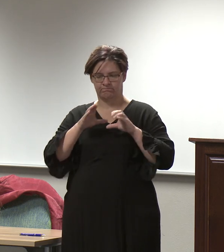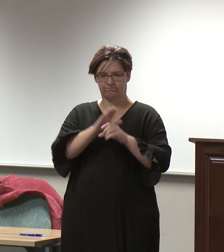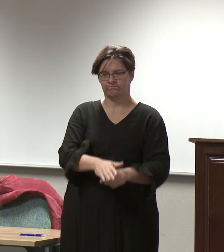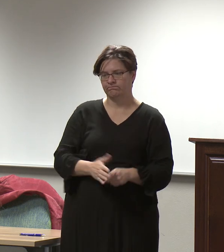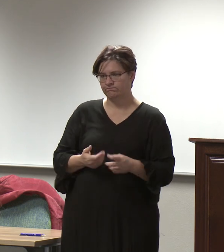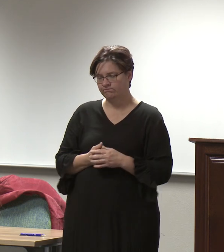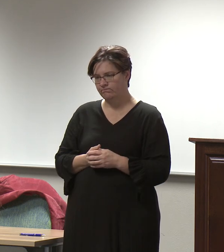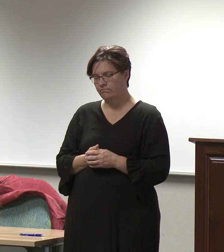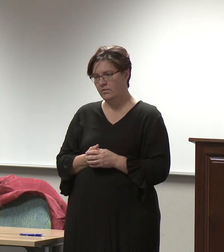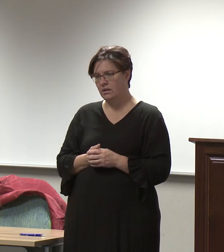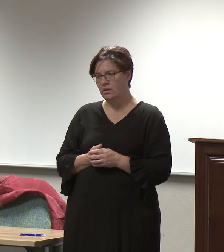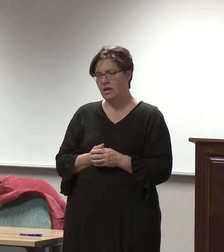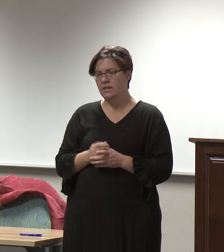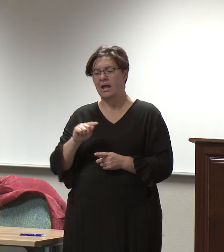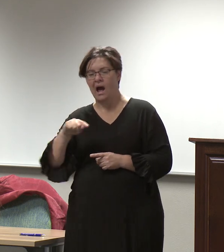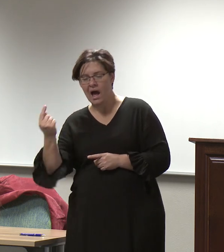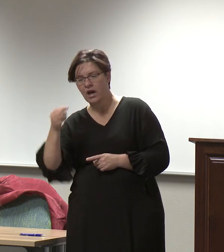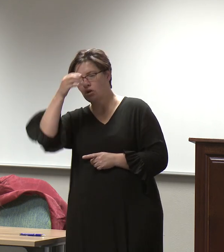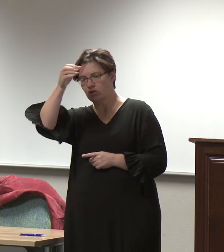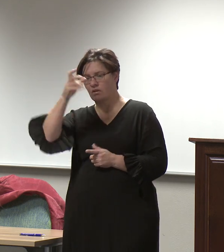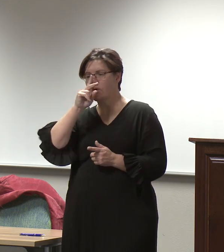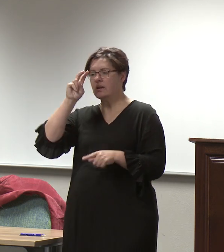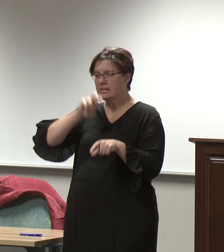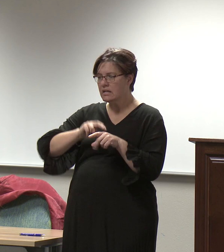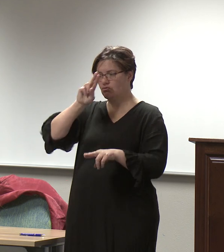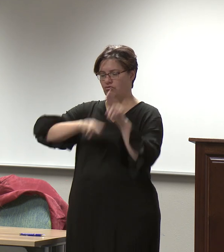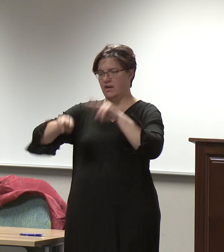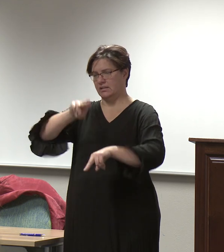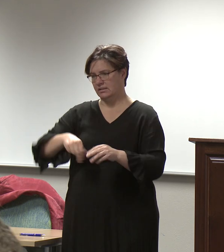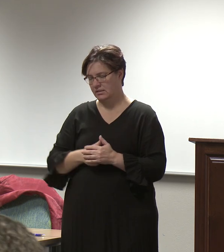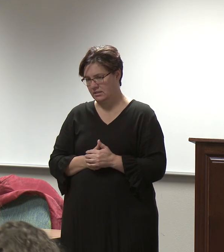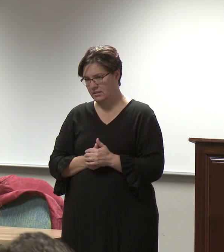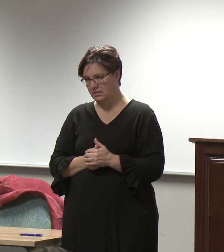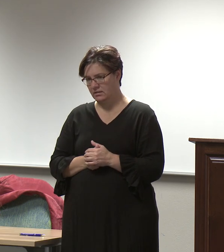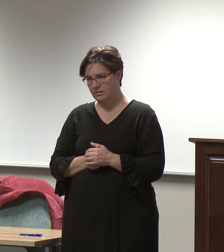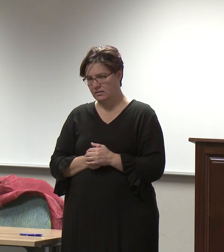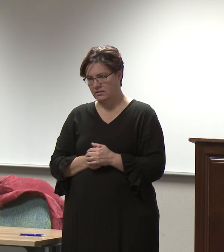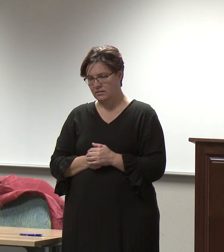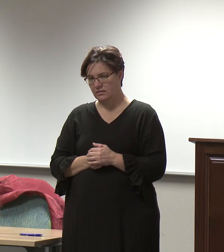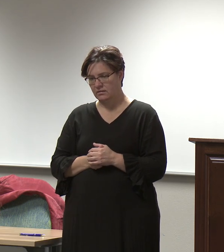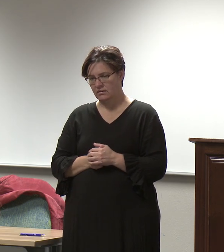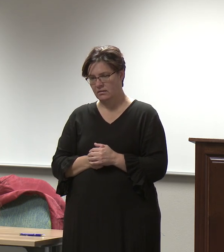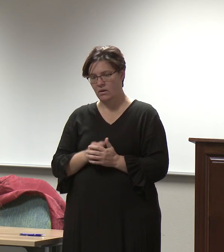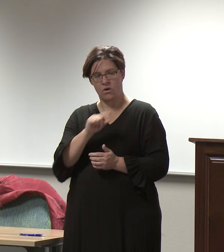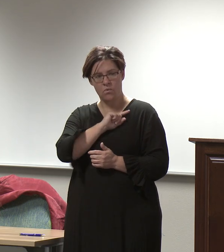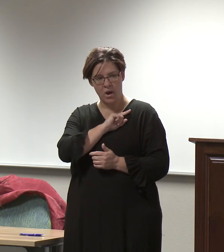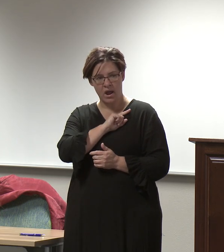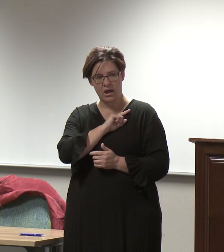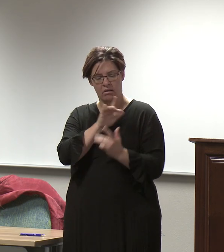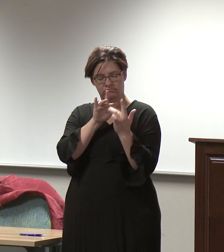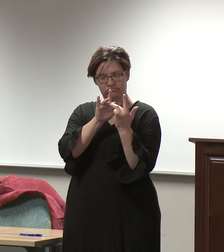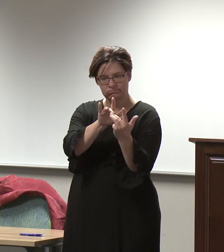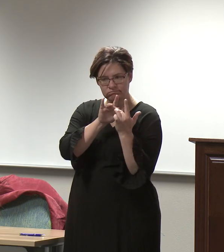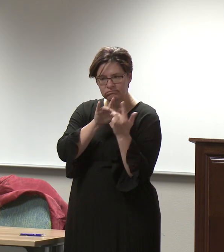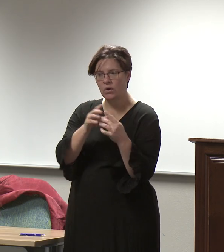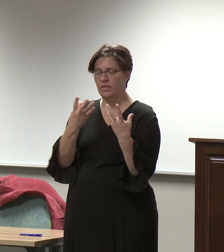I'll deal with. It's another concept that we should revise profoundly because of the connotations